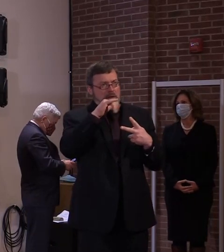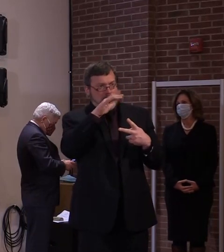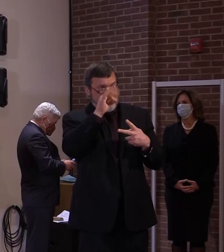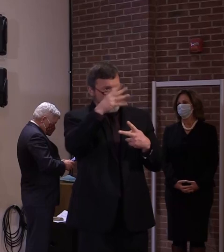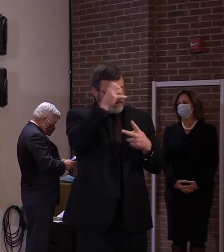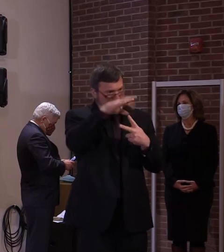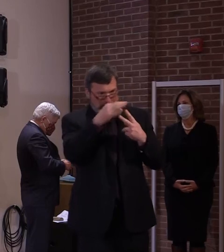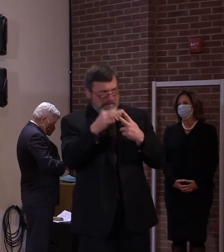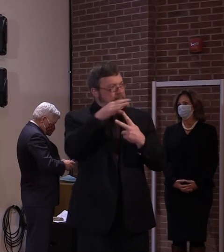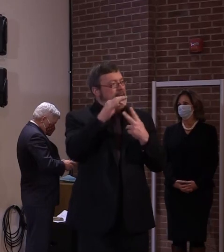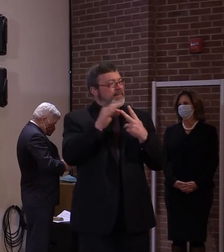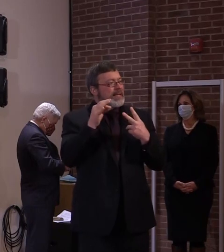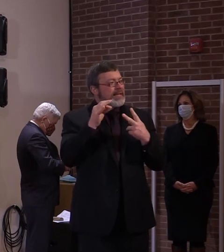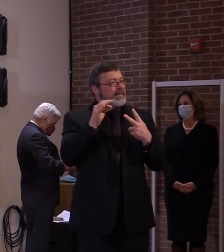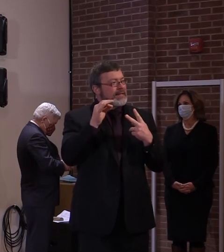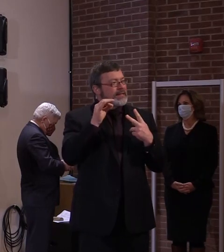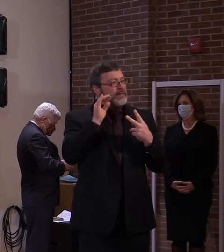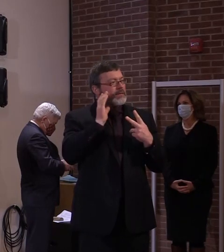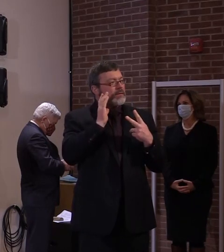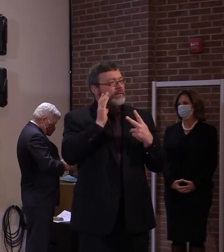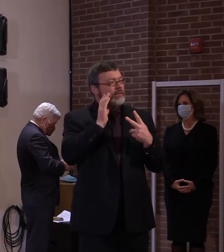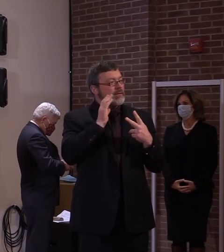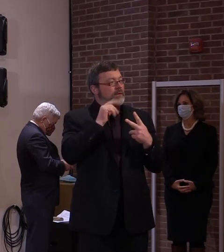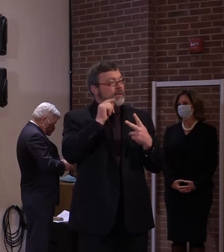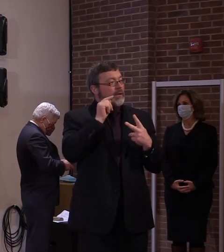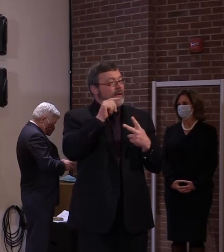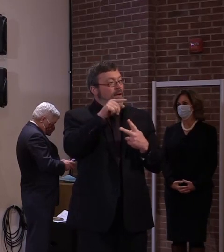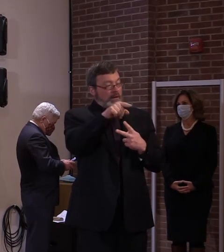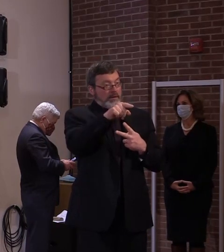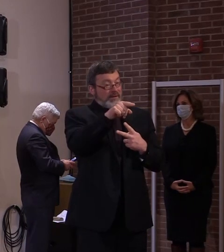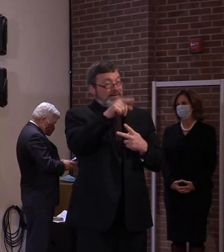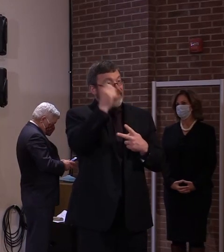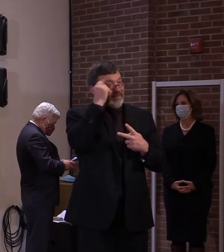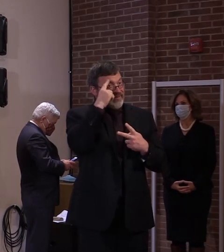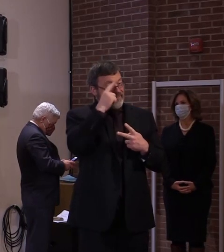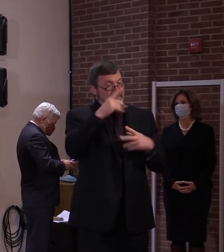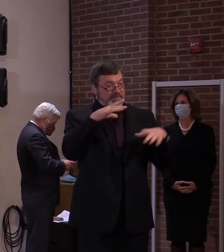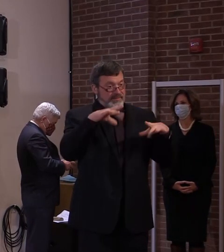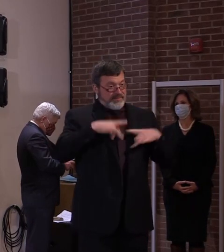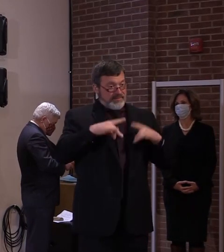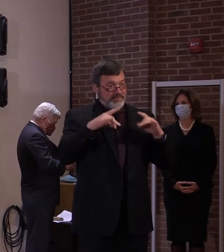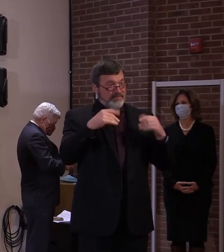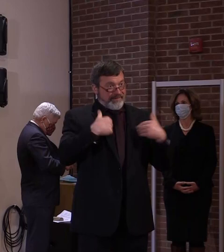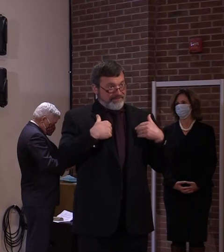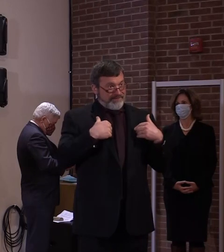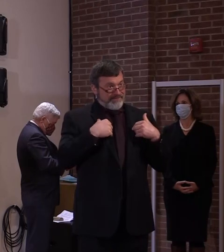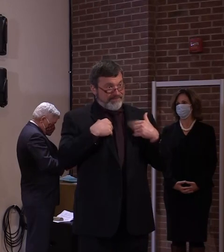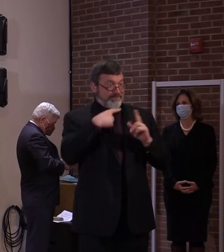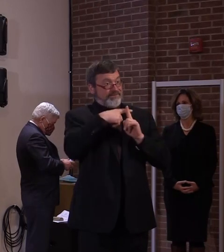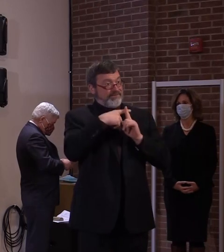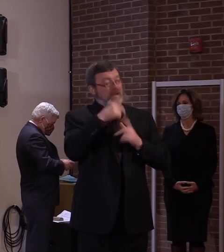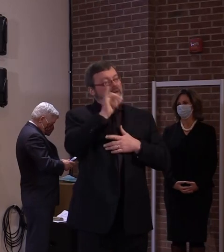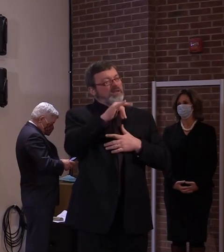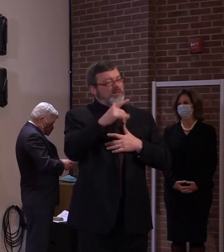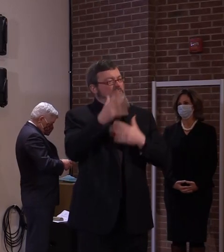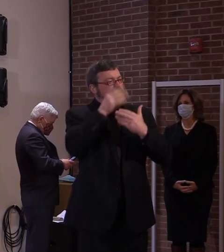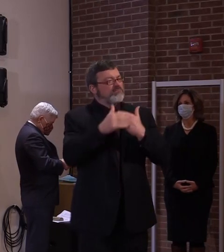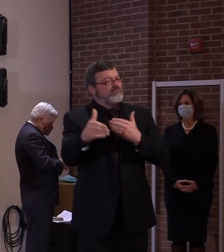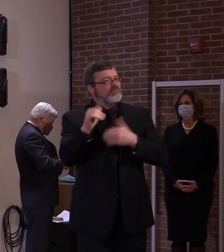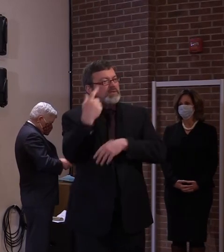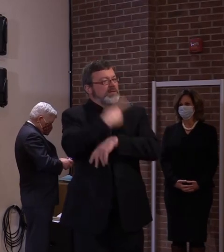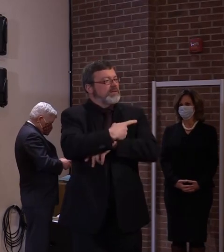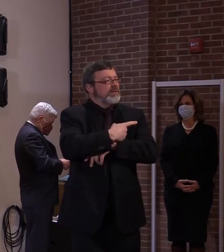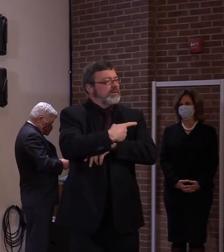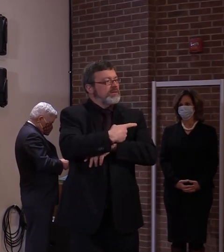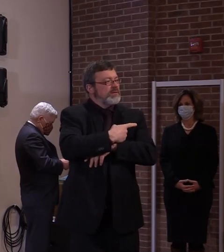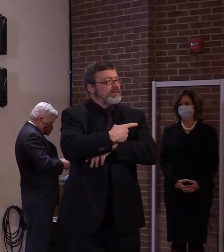it's positive, it can tend to stay positive for quite a while because of the fact that it's looking at fragments of the